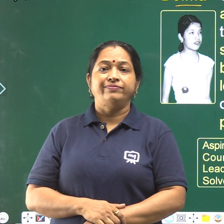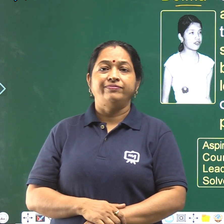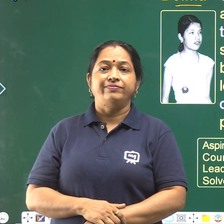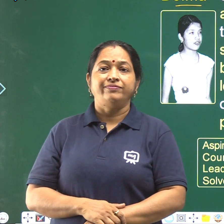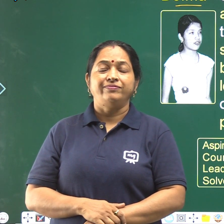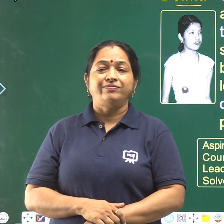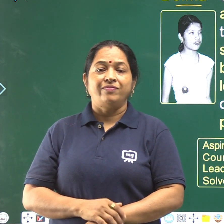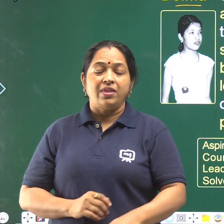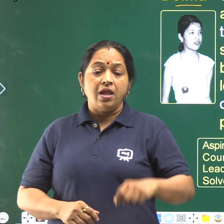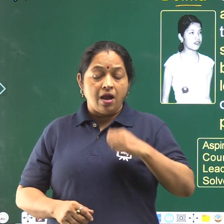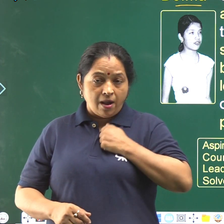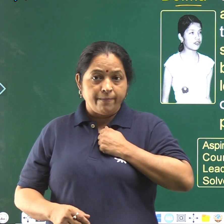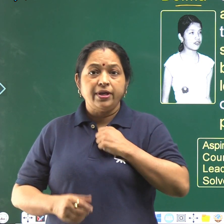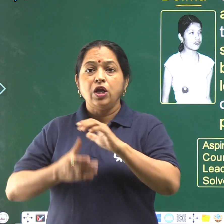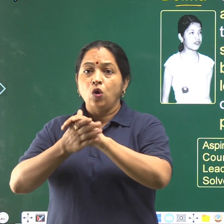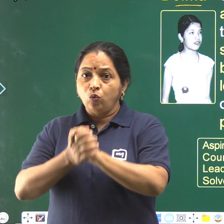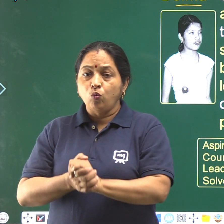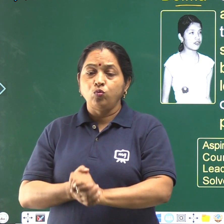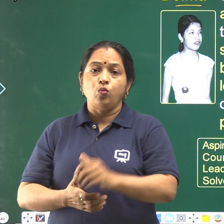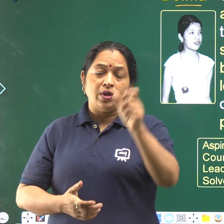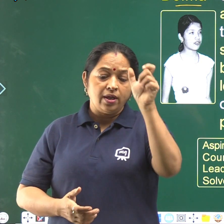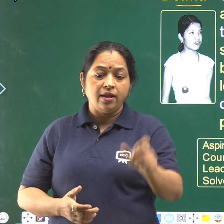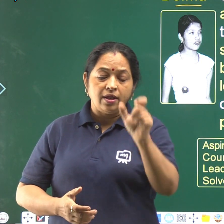her friends' problems.